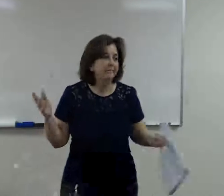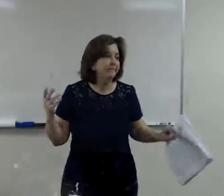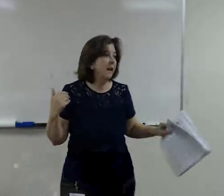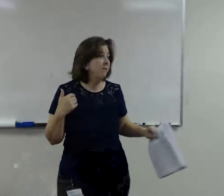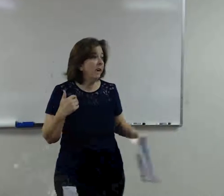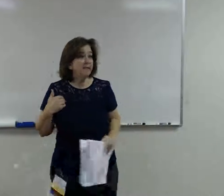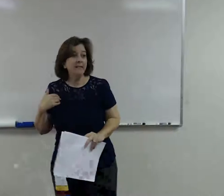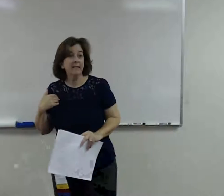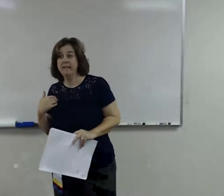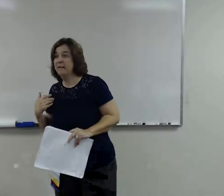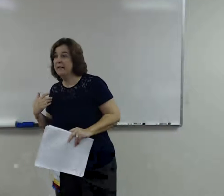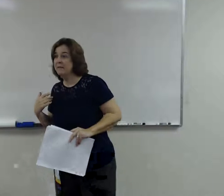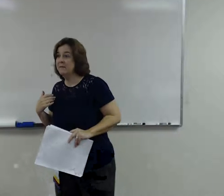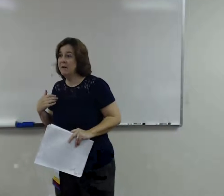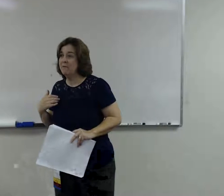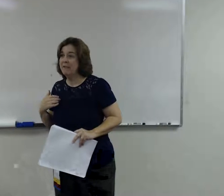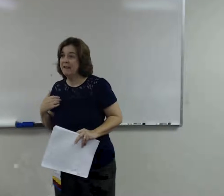I'm Francis Smallwood.